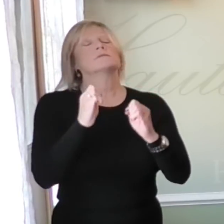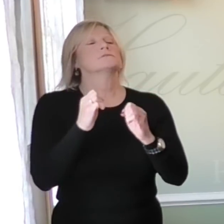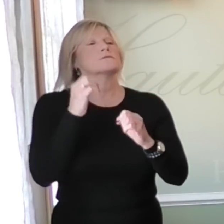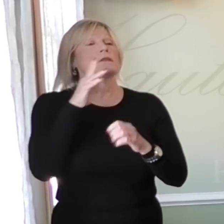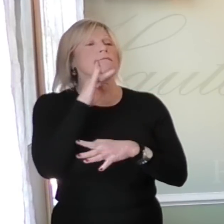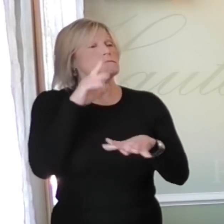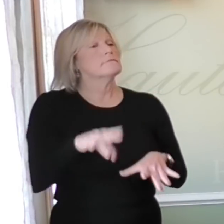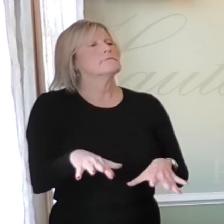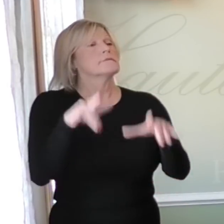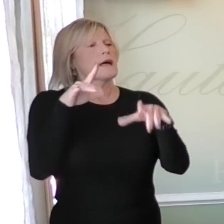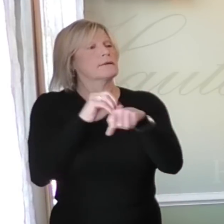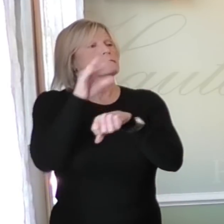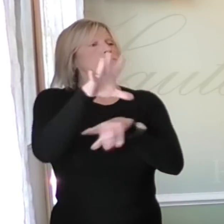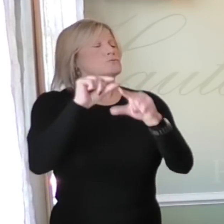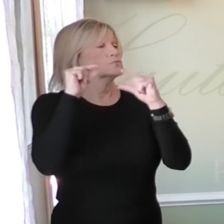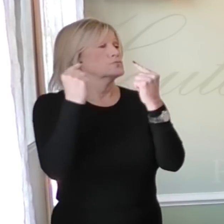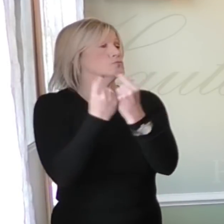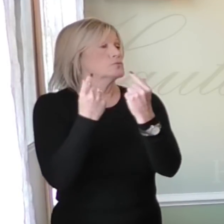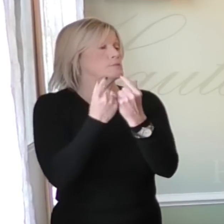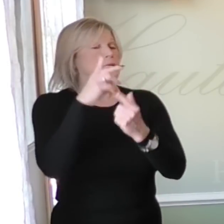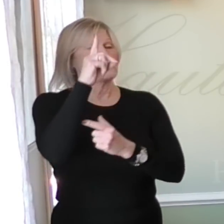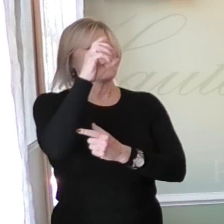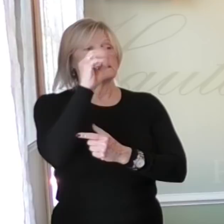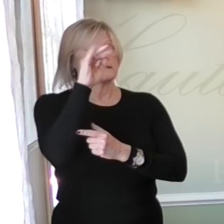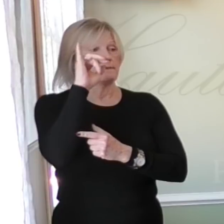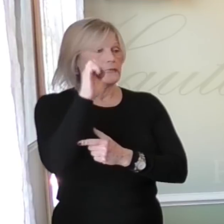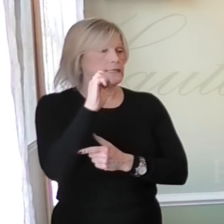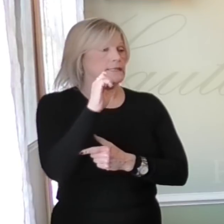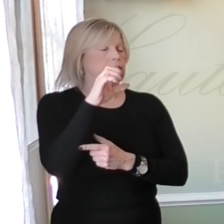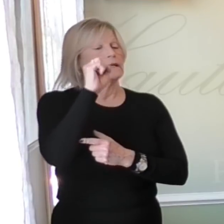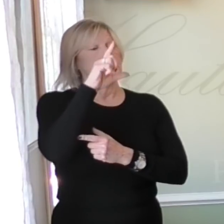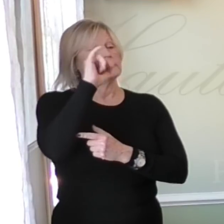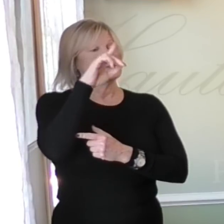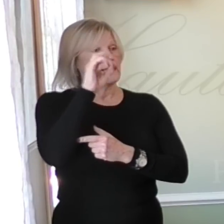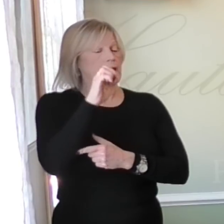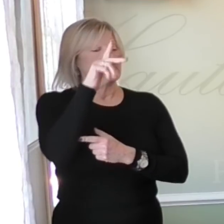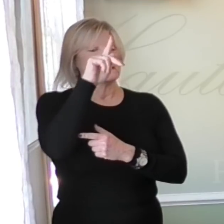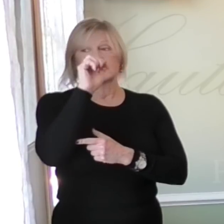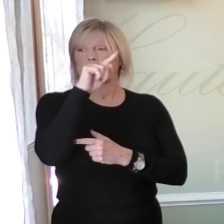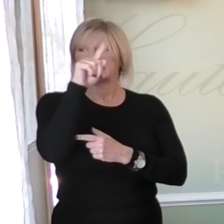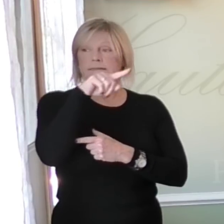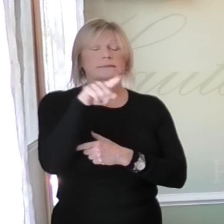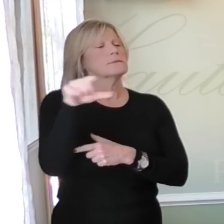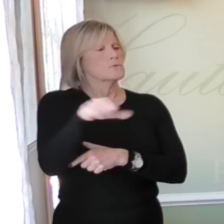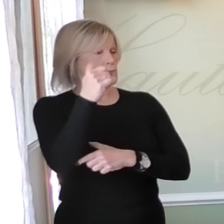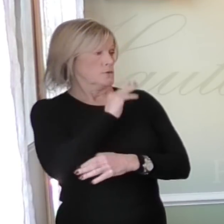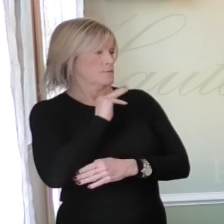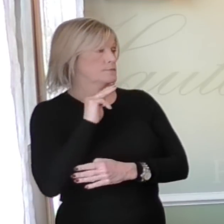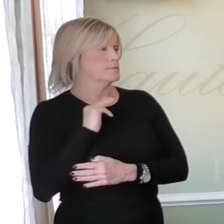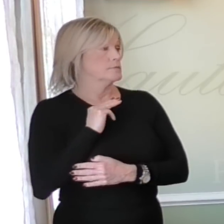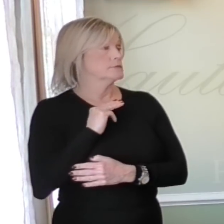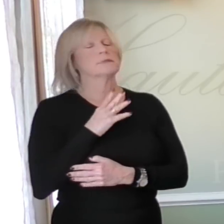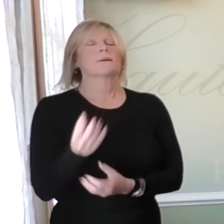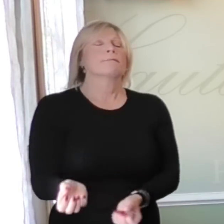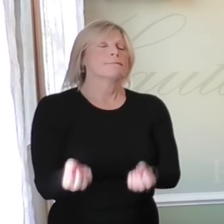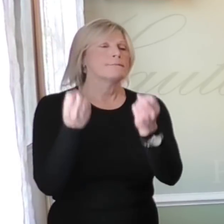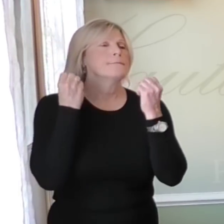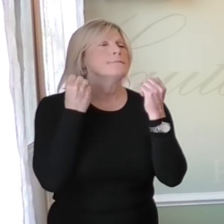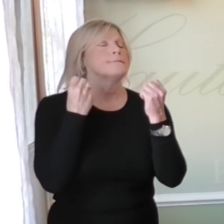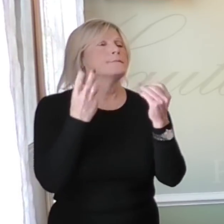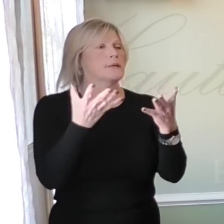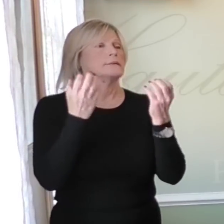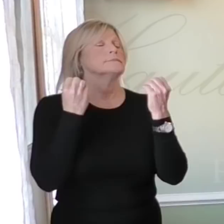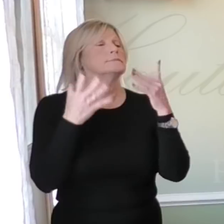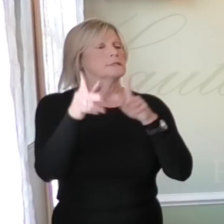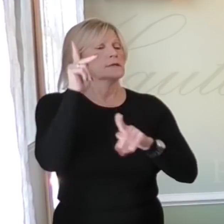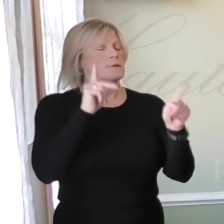Advisory Group, and Debbie Slack-Katz is here, as well as other members, and the many stakeholders